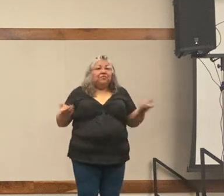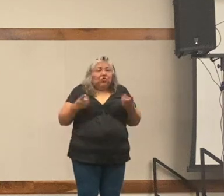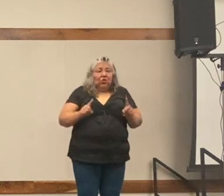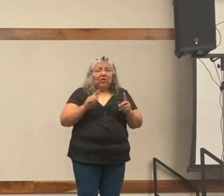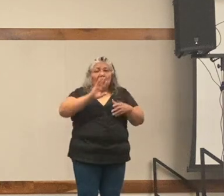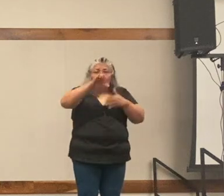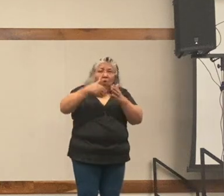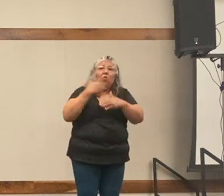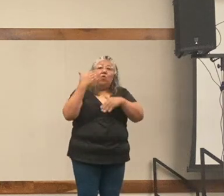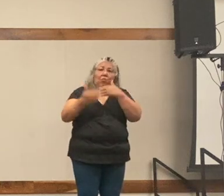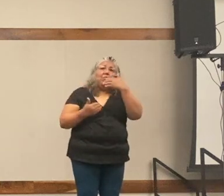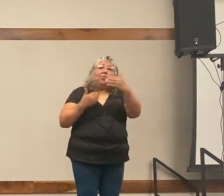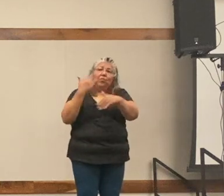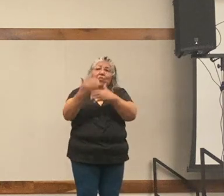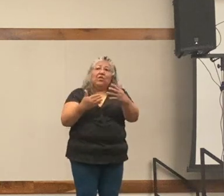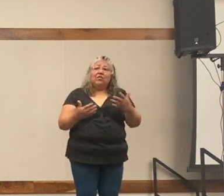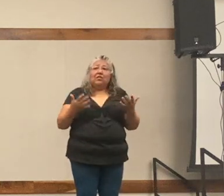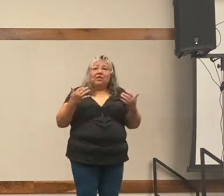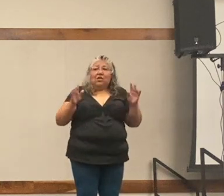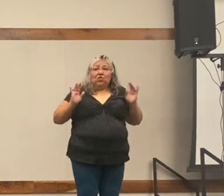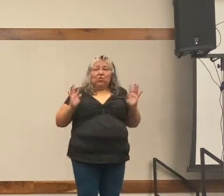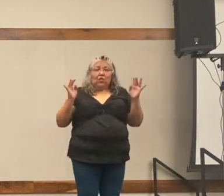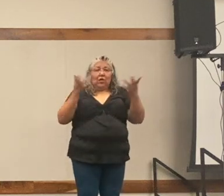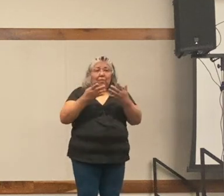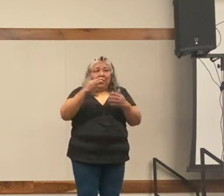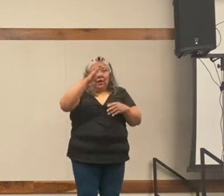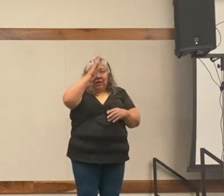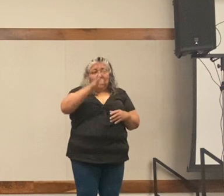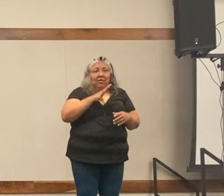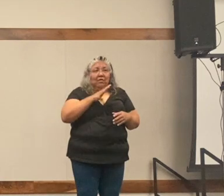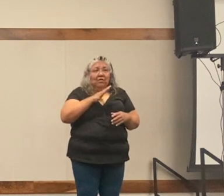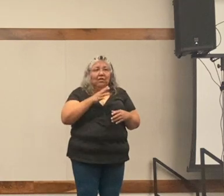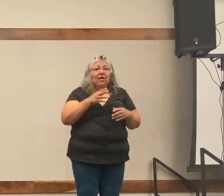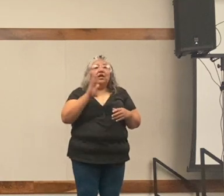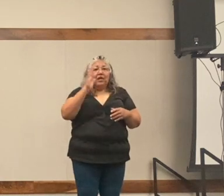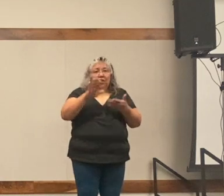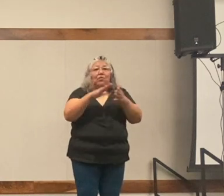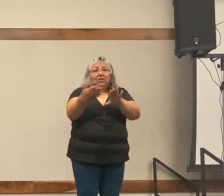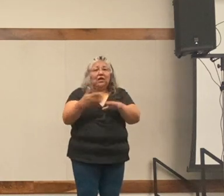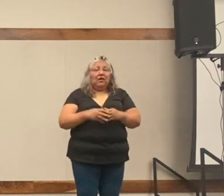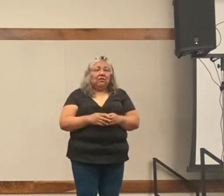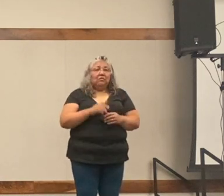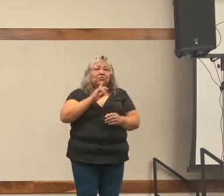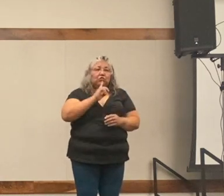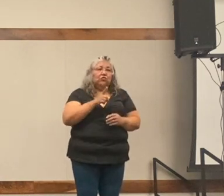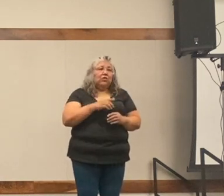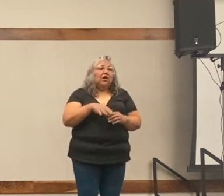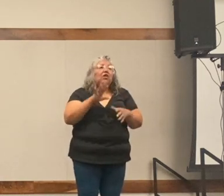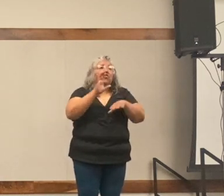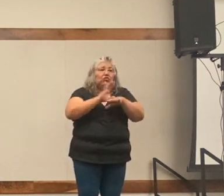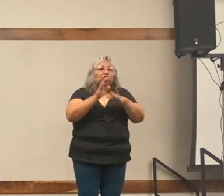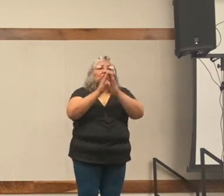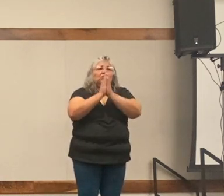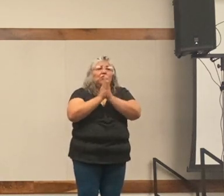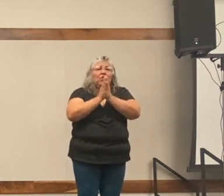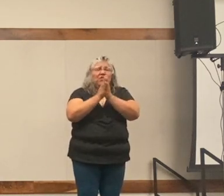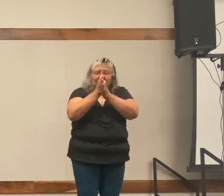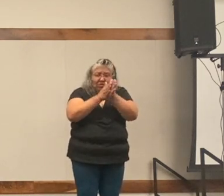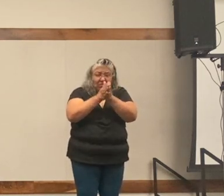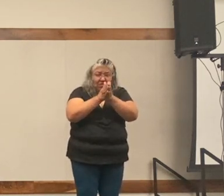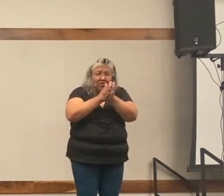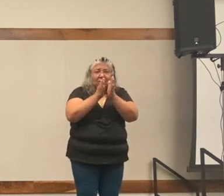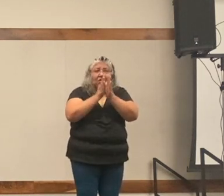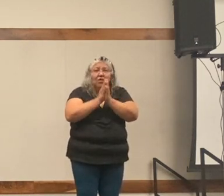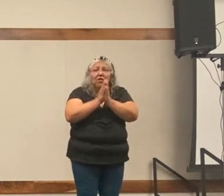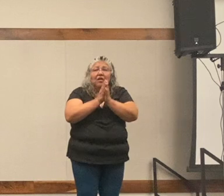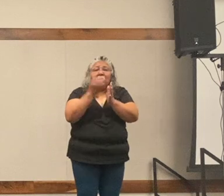whole process, surrounded by dudes, and he's going to die. And the church is praying fervently. If I